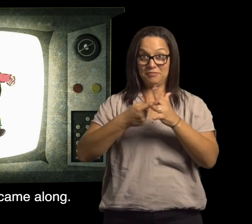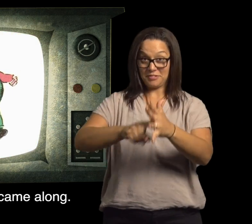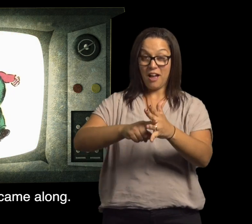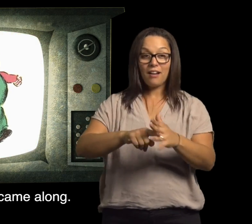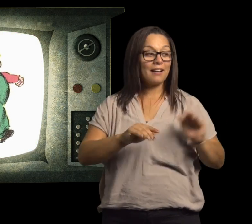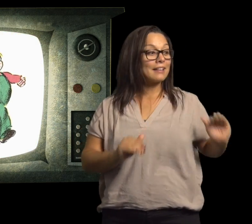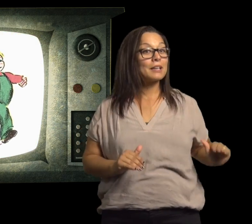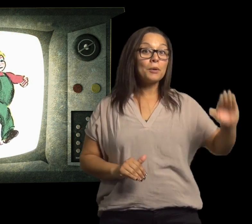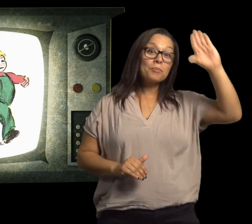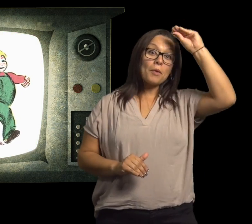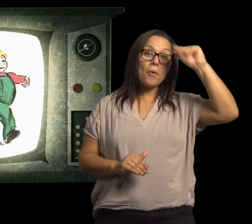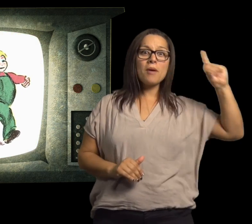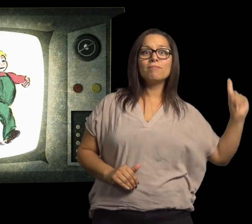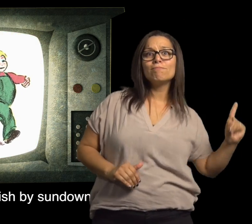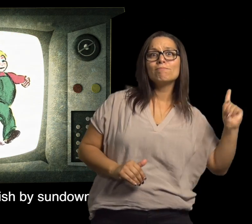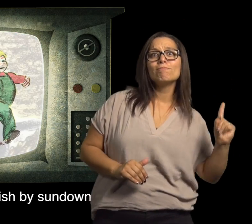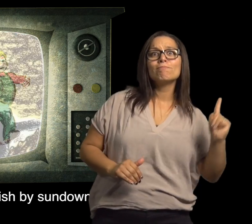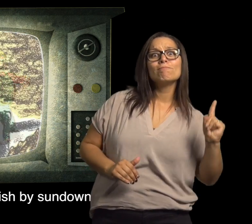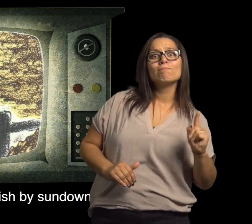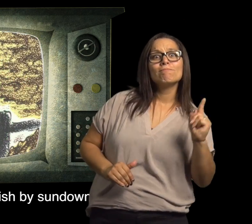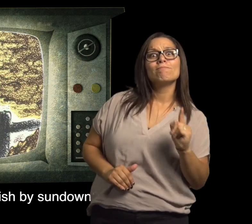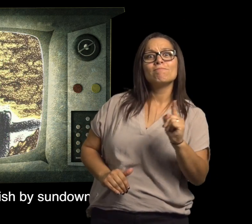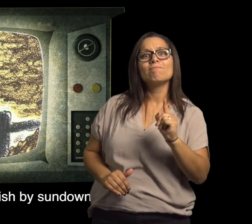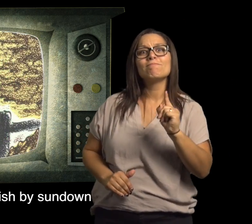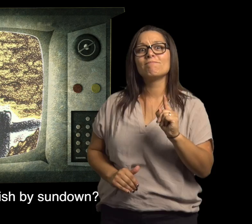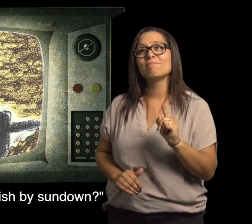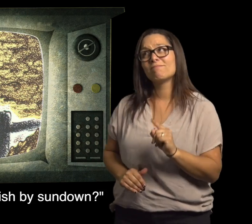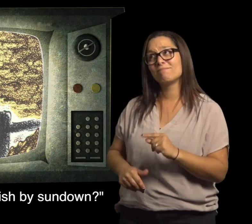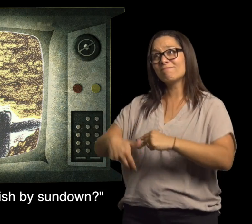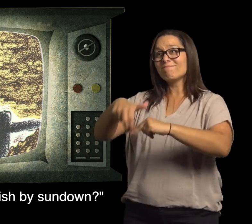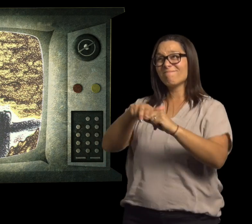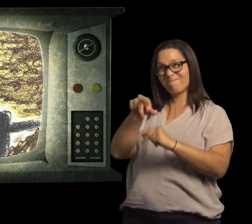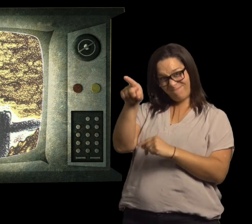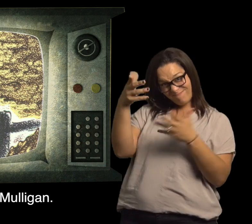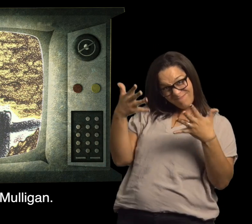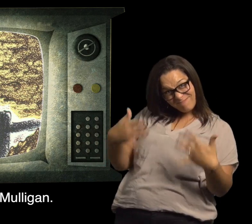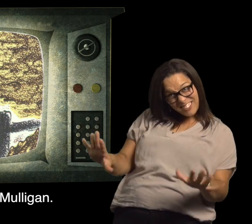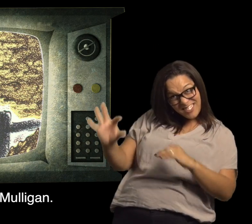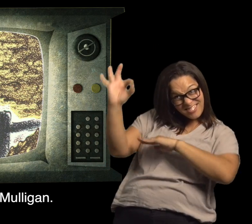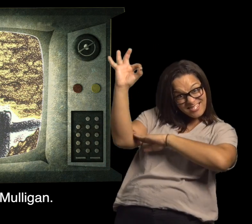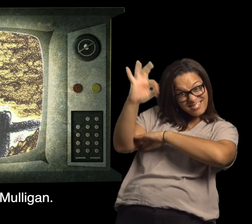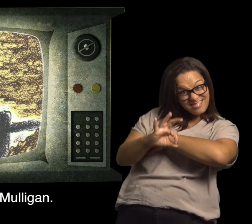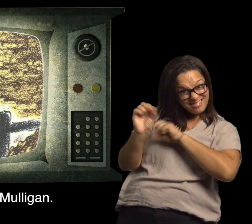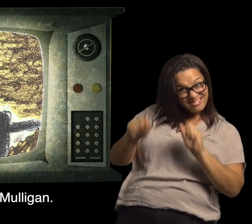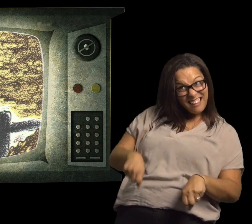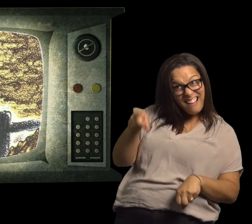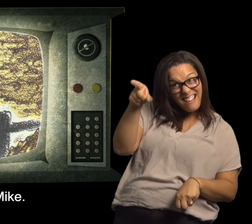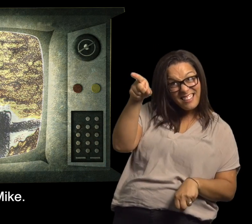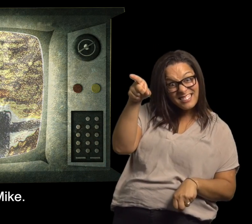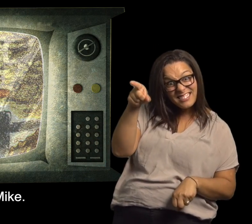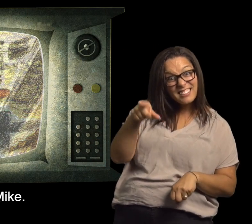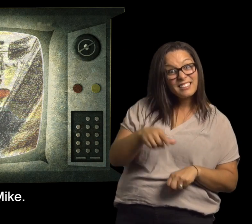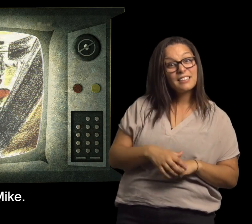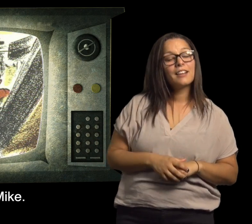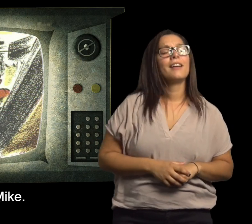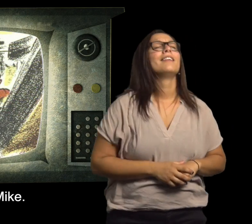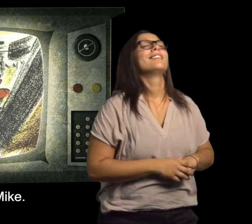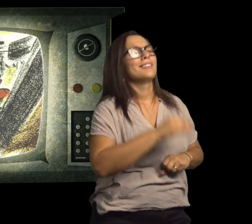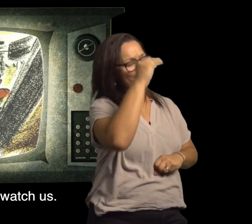along. Do you think you will finish by sundown? He said to Mike Mulligan. Sure, said Mike,